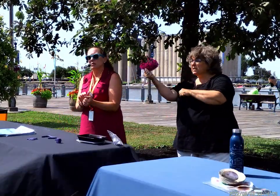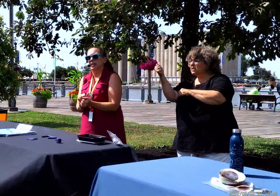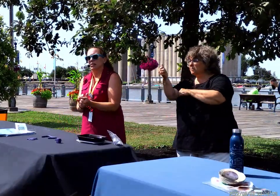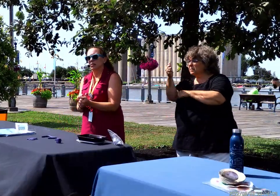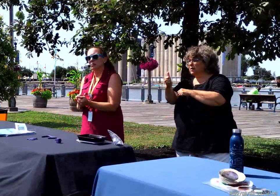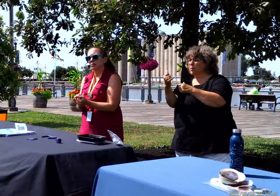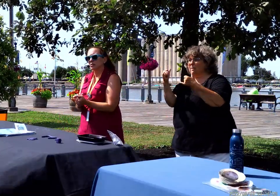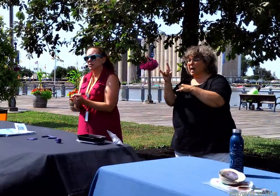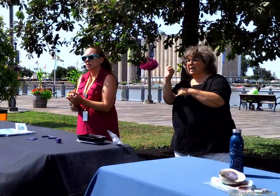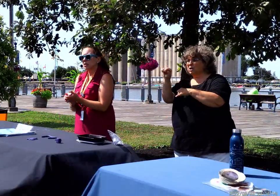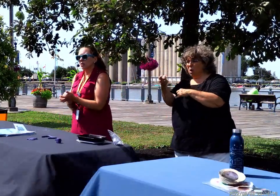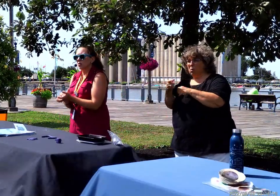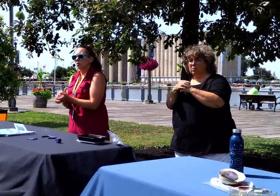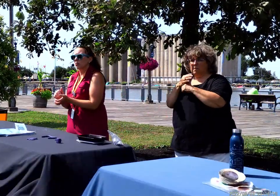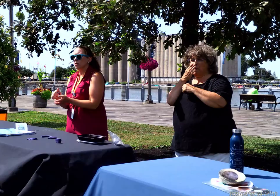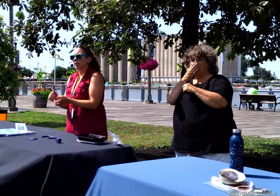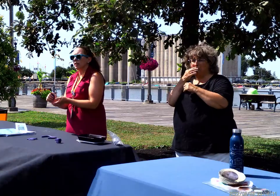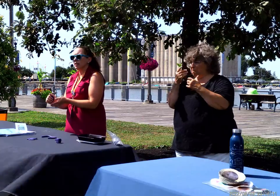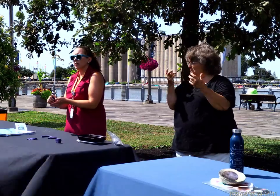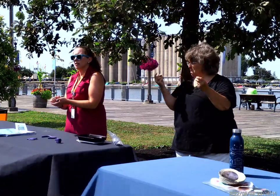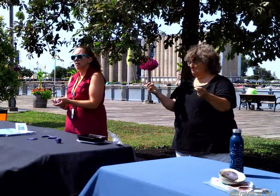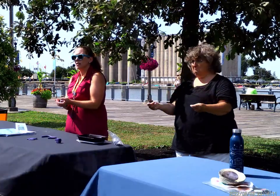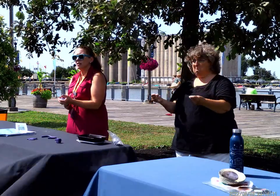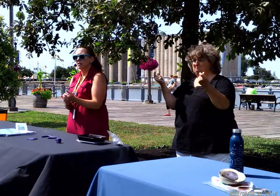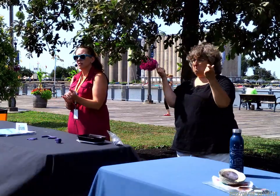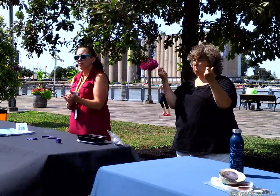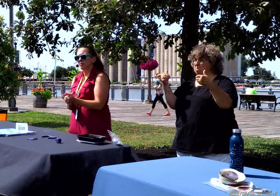with your Play-Doh, go for it.